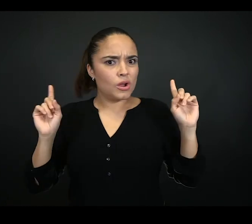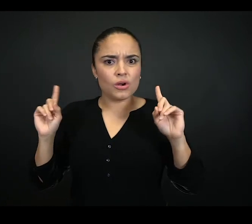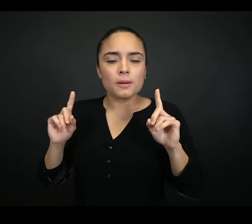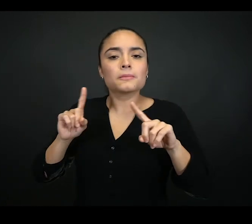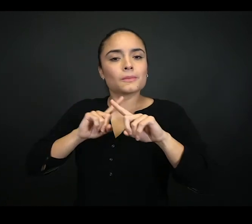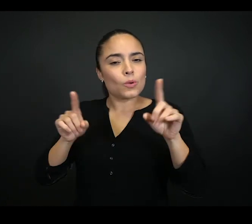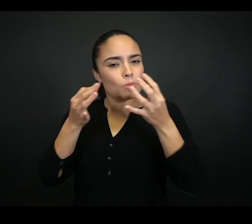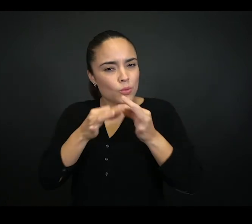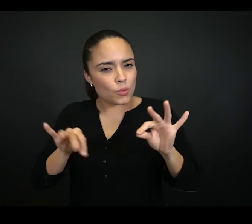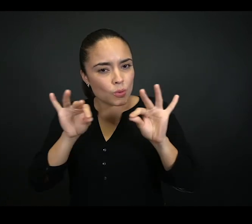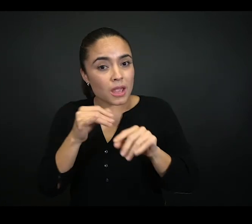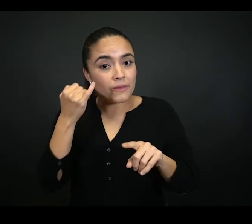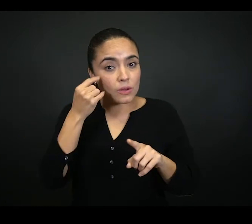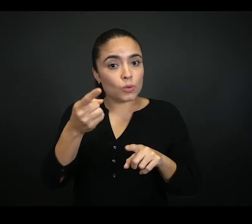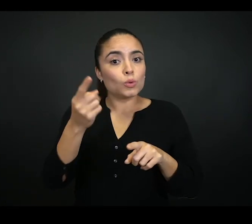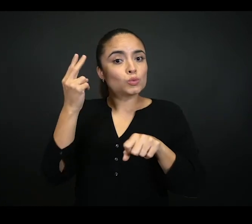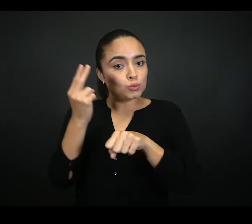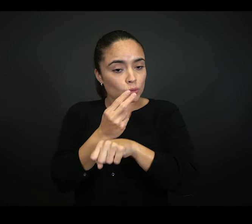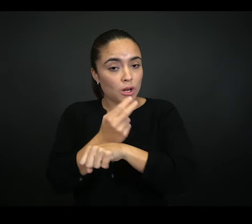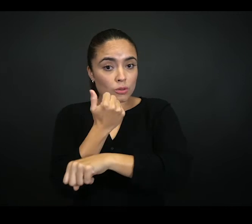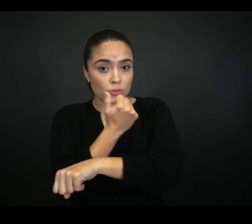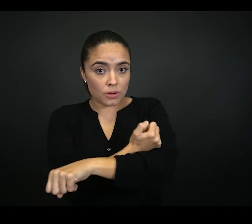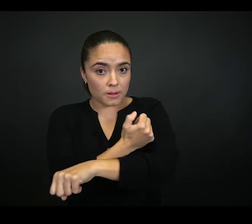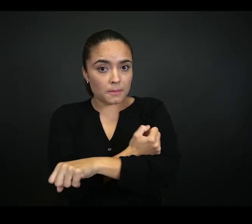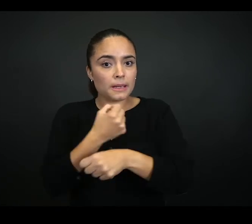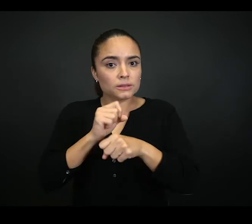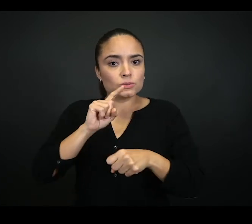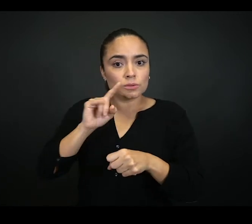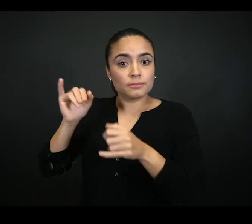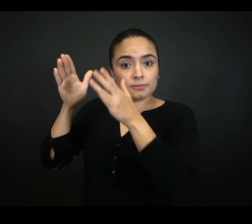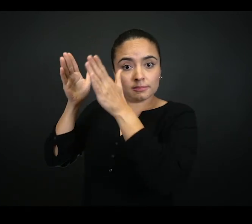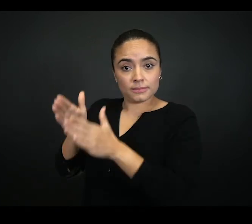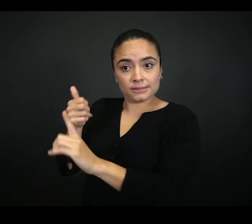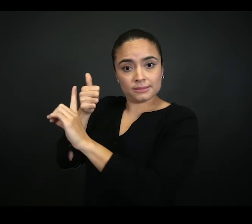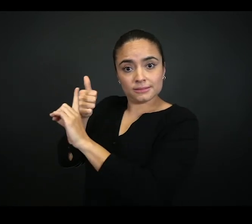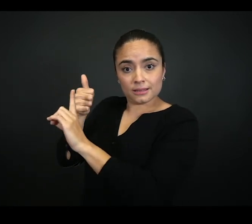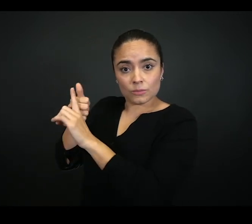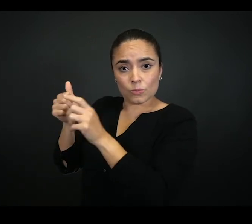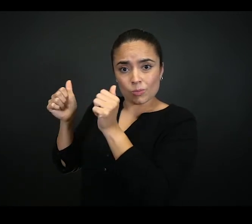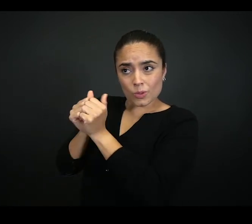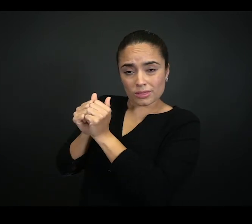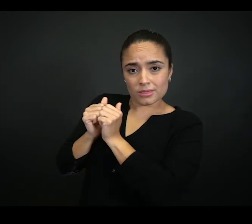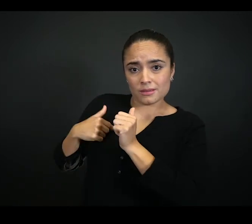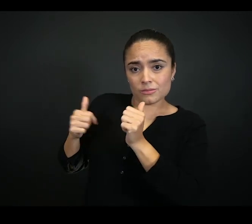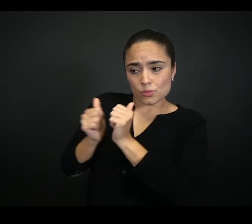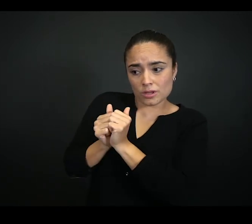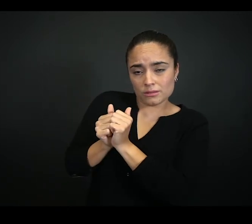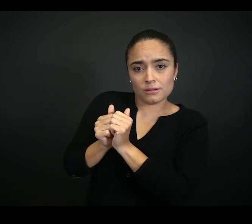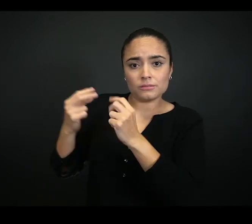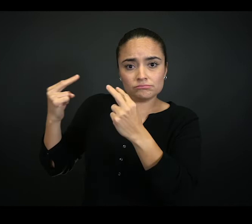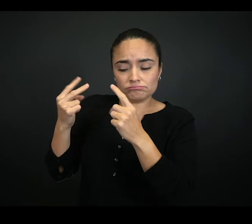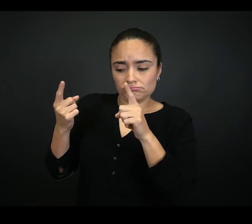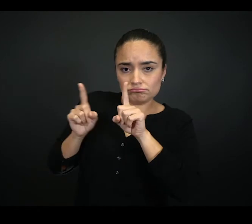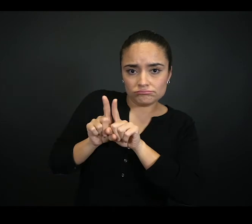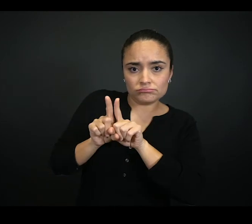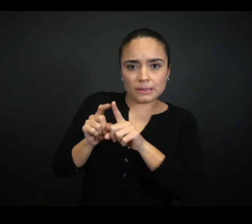in a supervised site. If you're using drugs, having someone there to respond to you and be